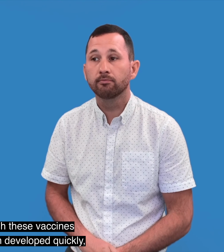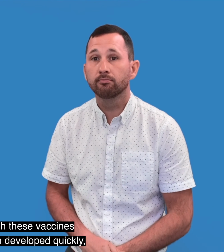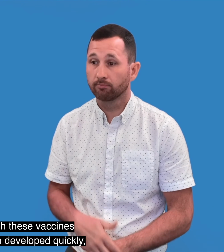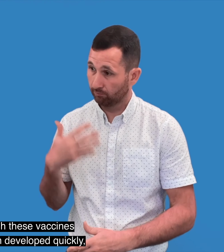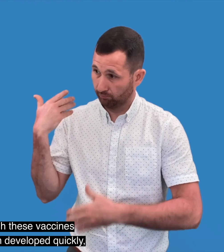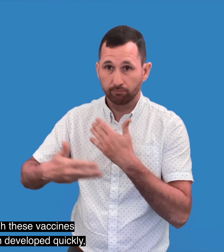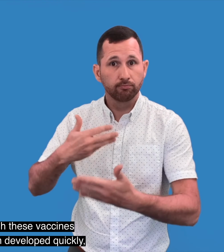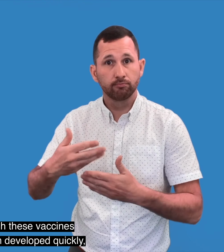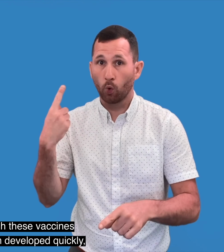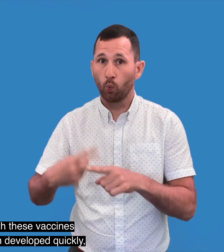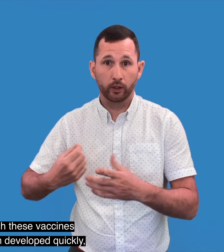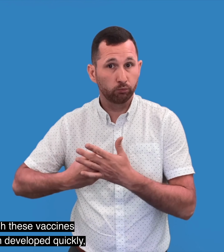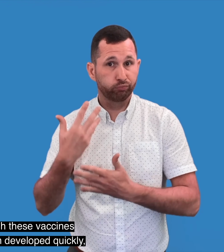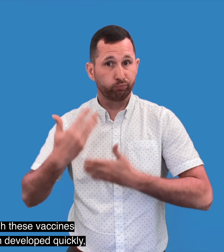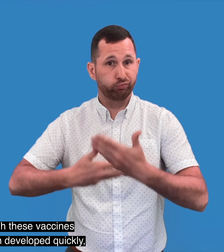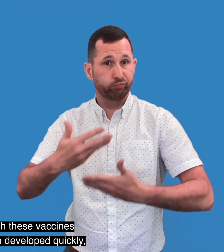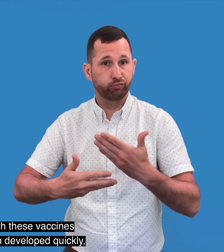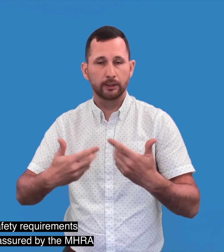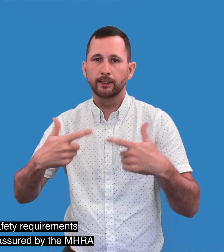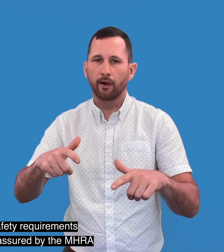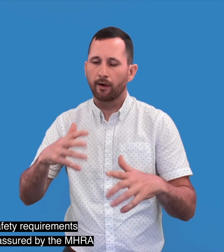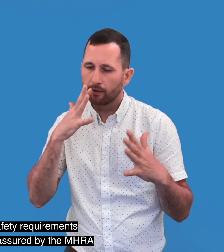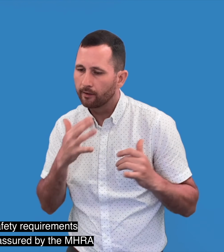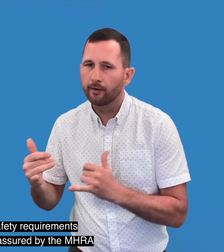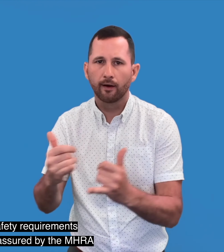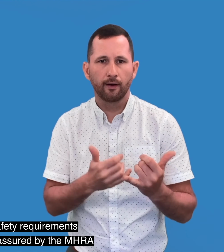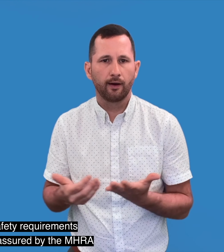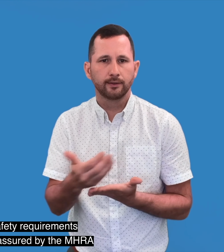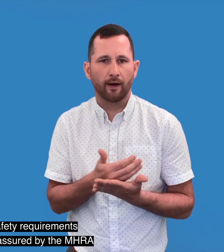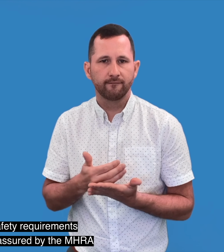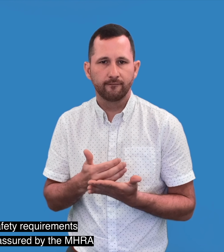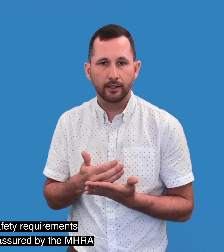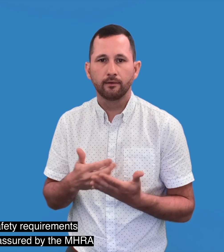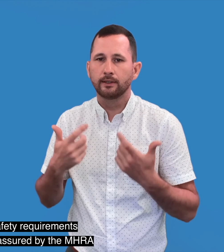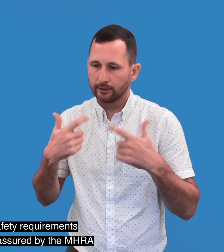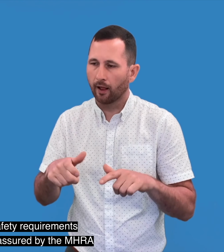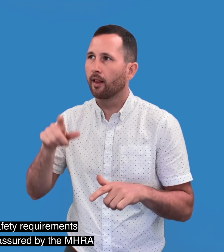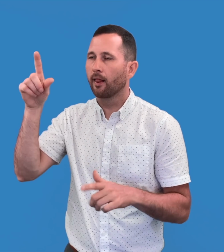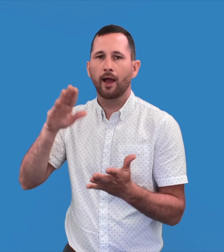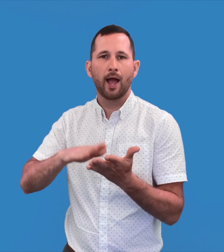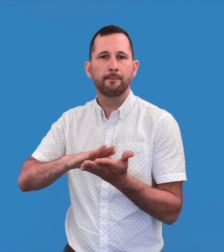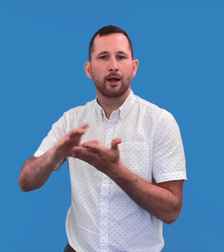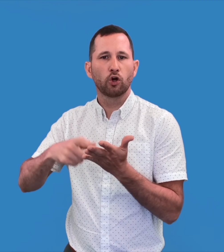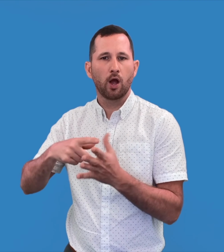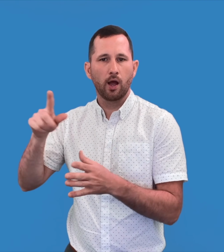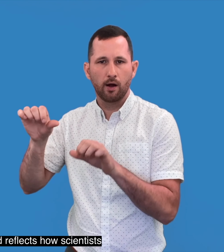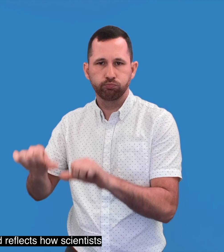Although these vaccines have been developed quickly, these safety requirements have been assured by the MHRA, and the